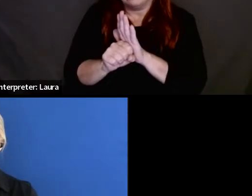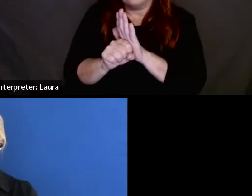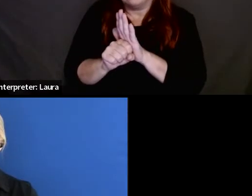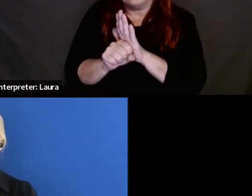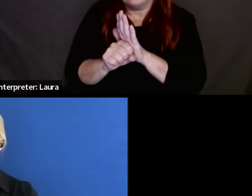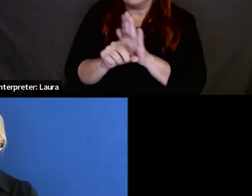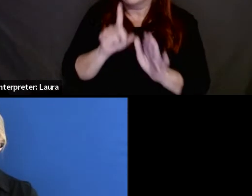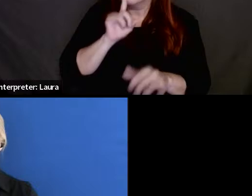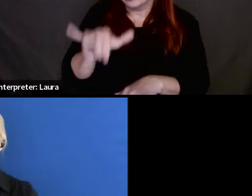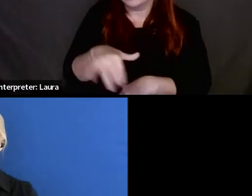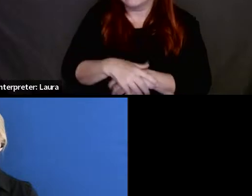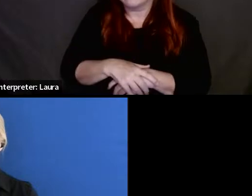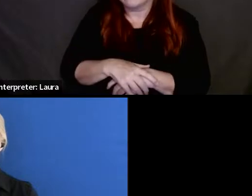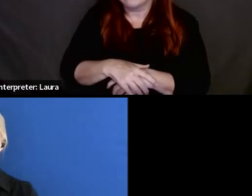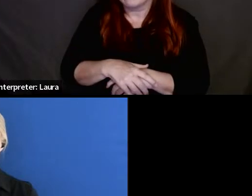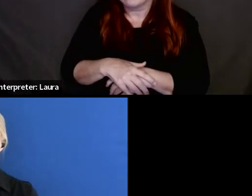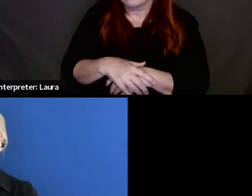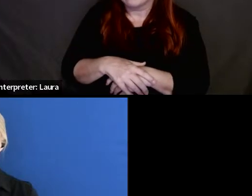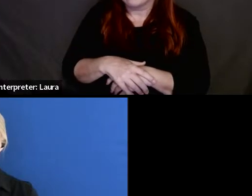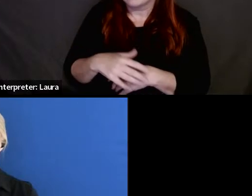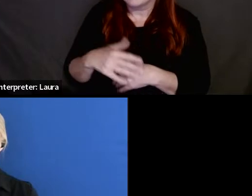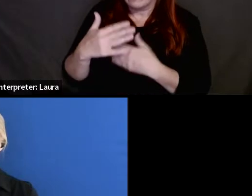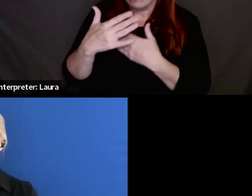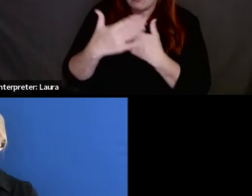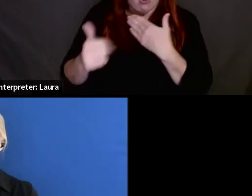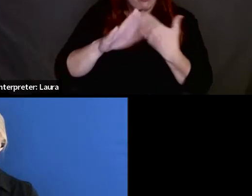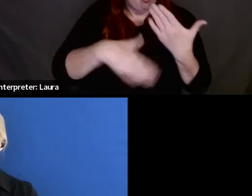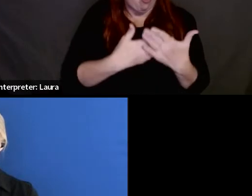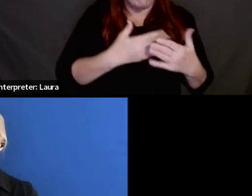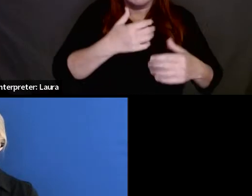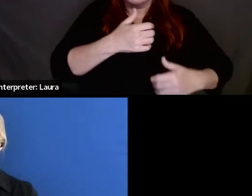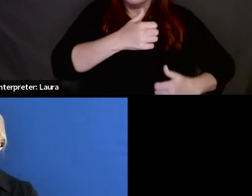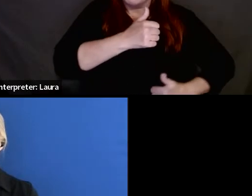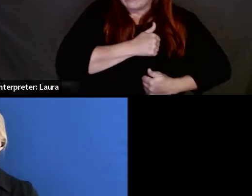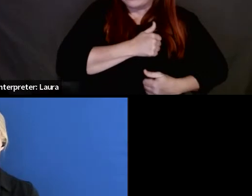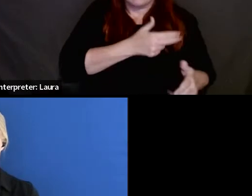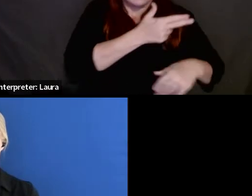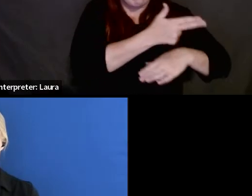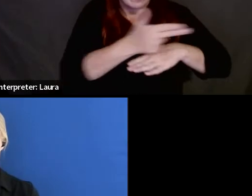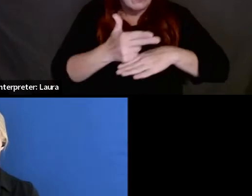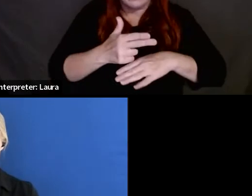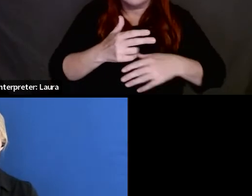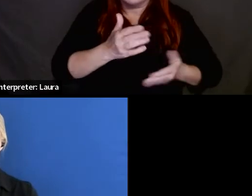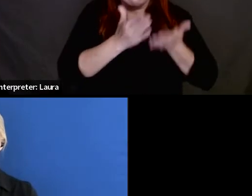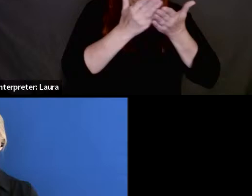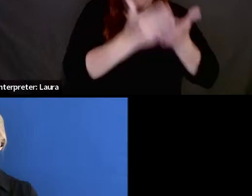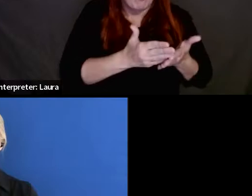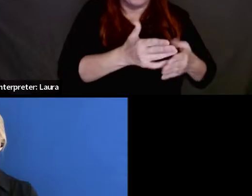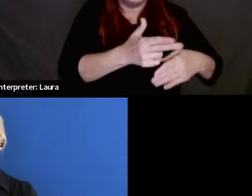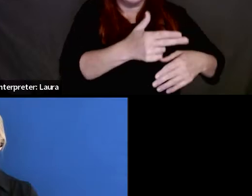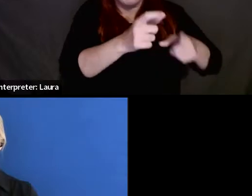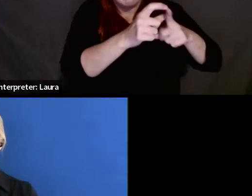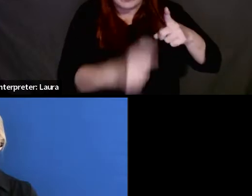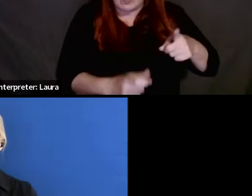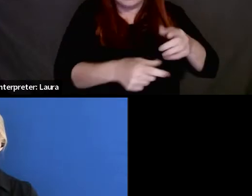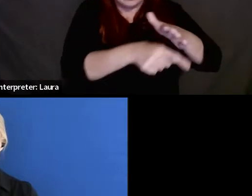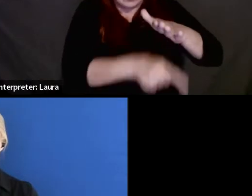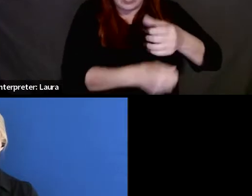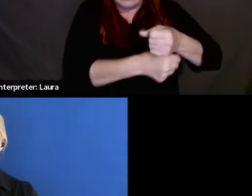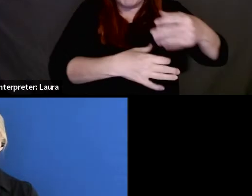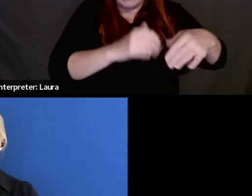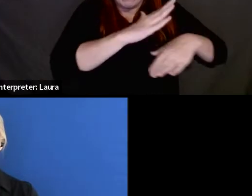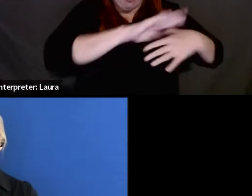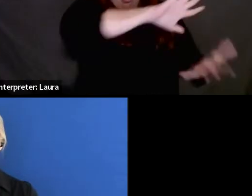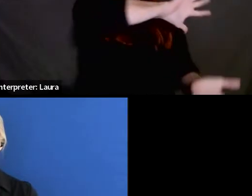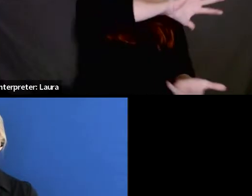Really. Call your artillery, all your firearms, all your rifles and your grenades and everything